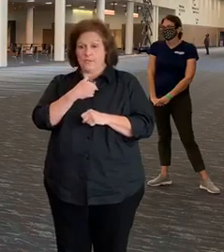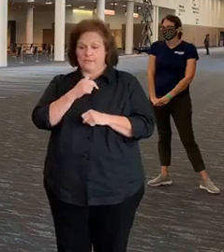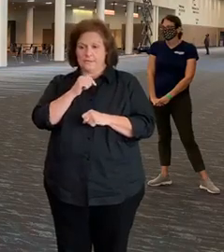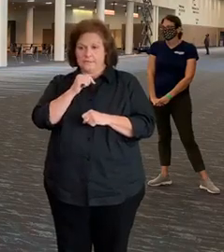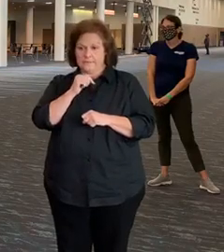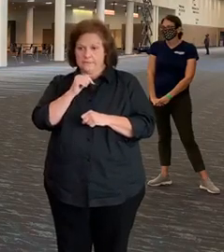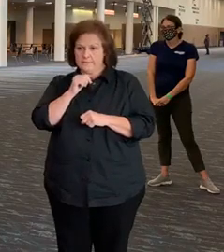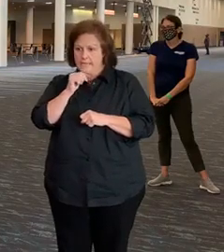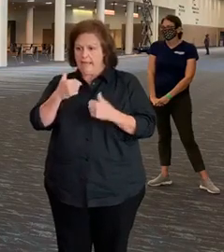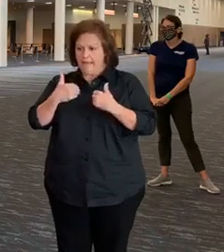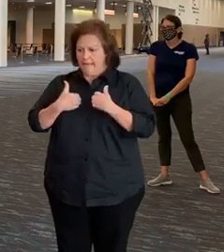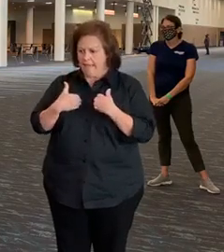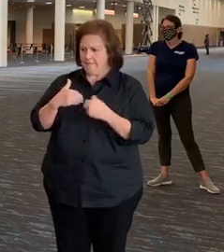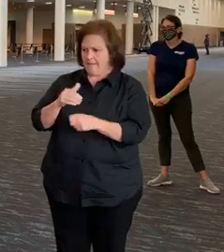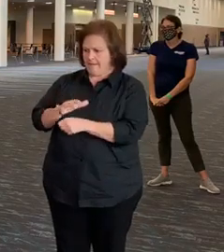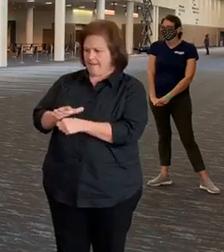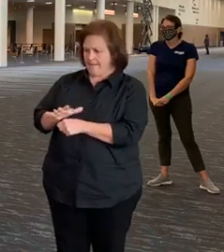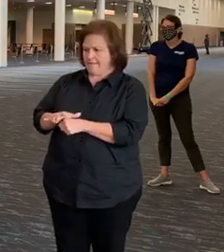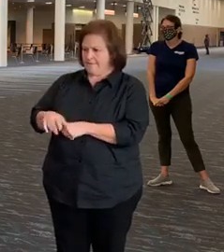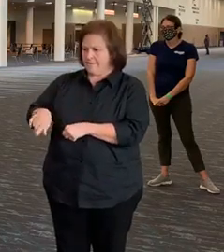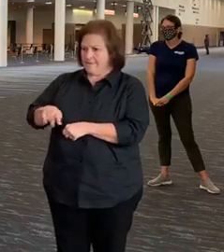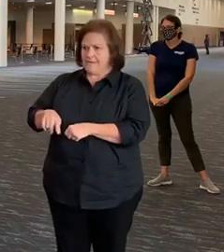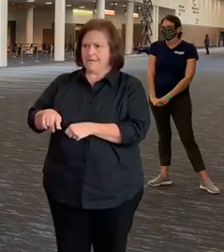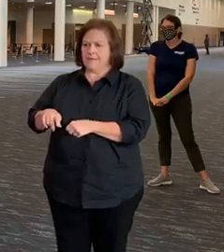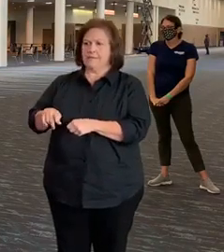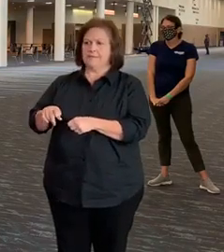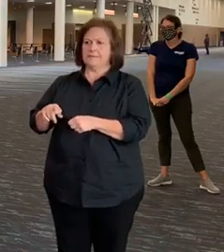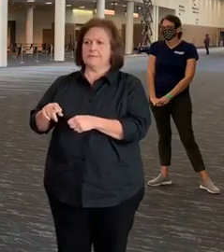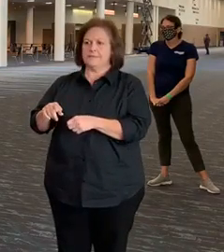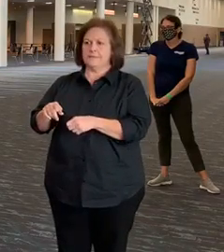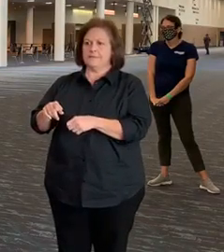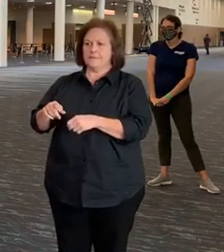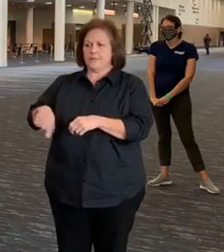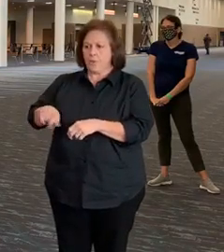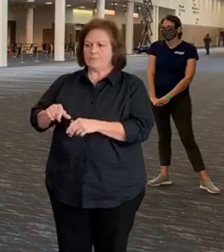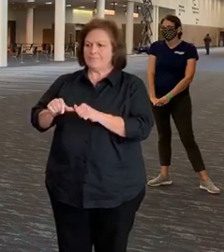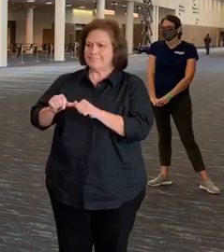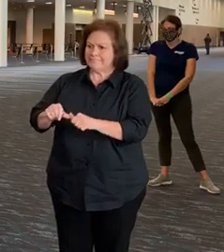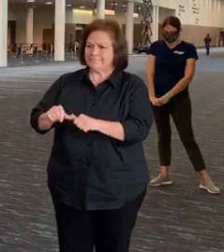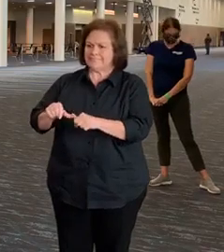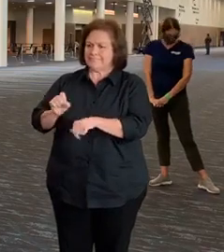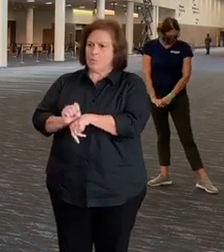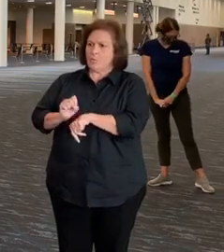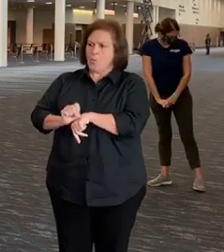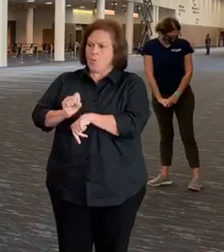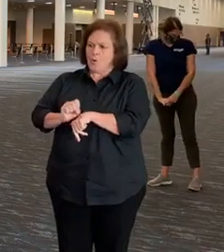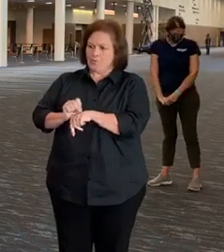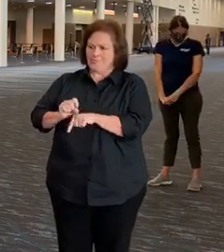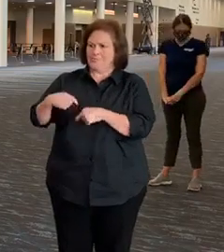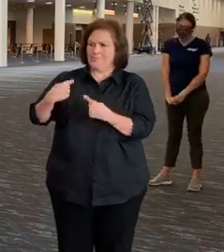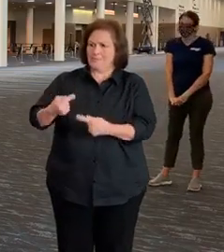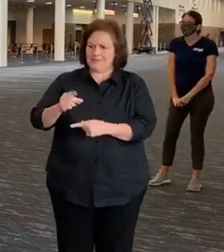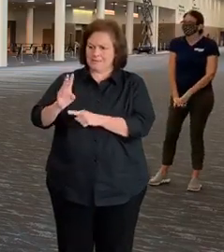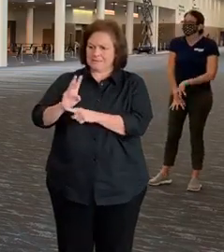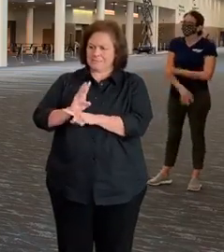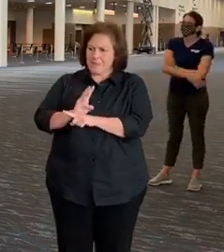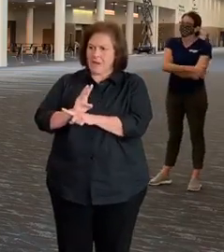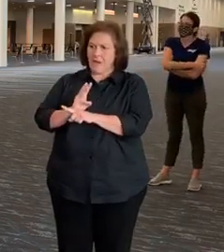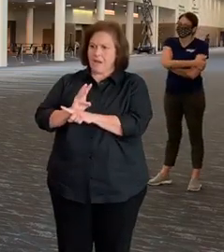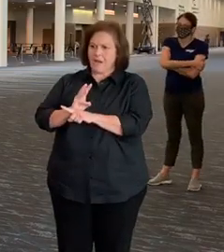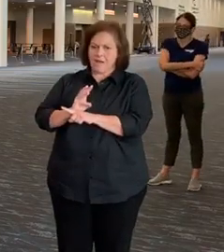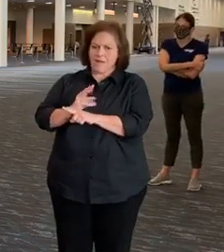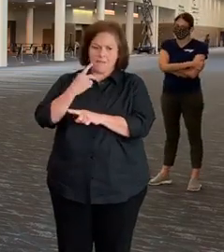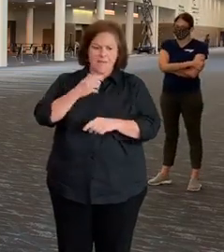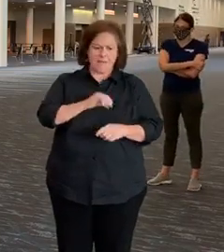overextend the people that have been working and on the ground throughout the past 6 months, responding daily.